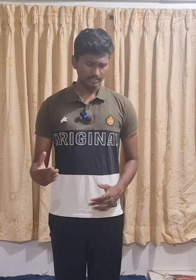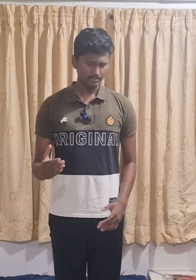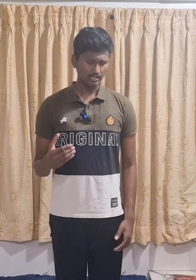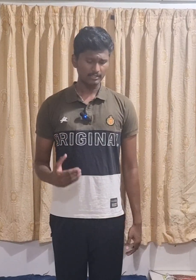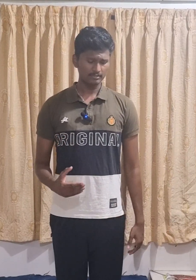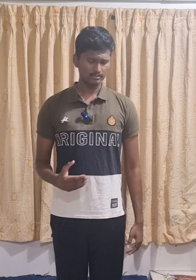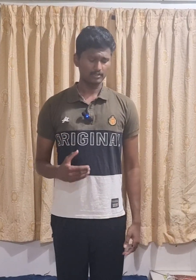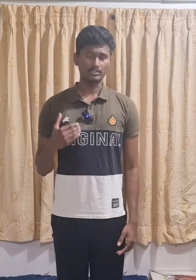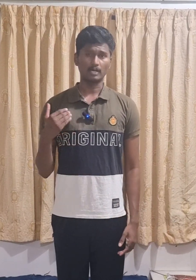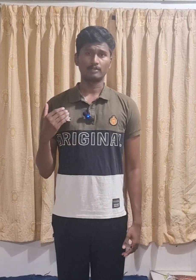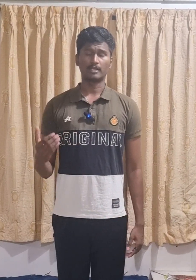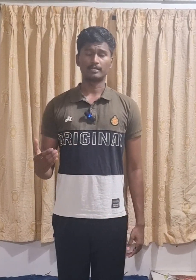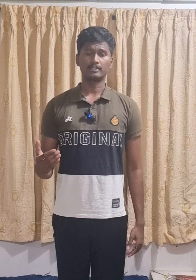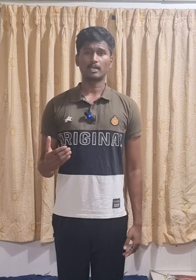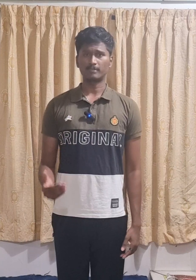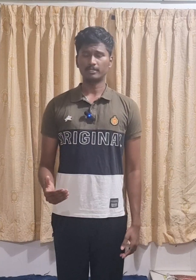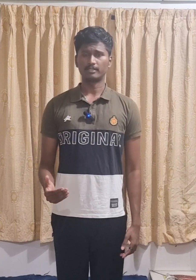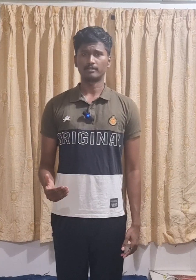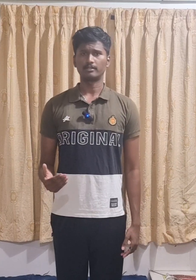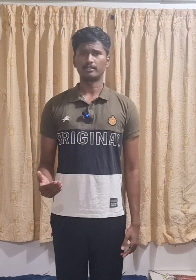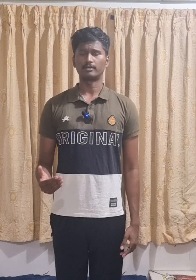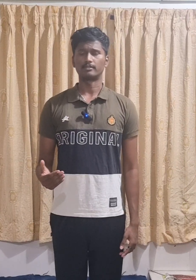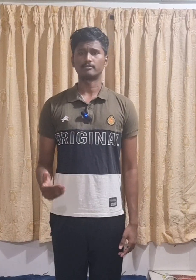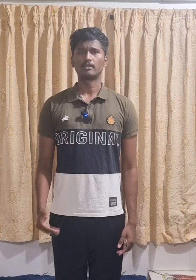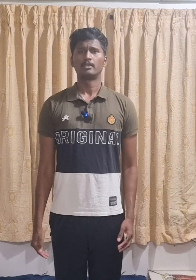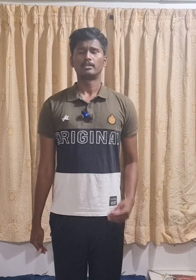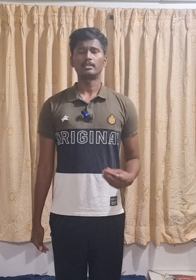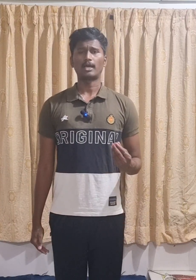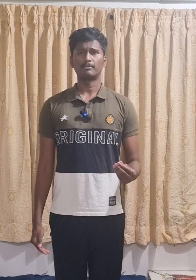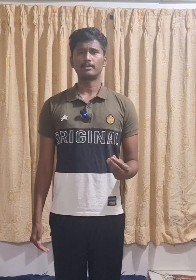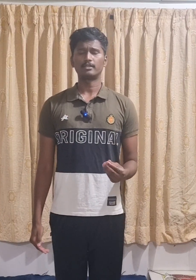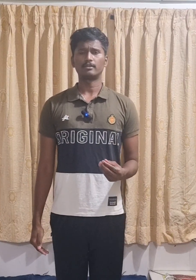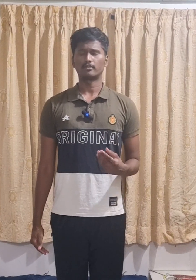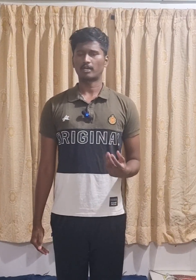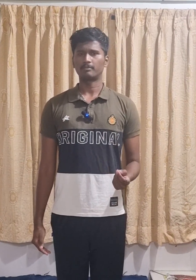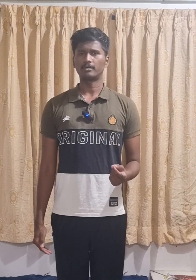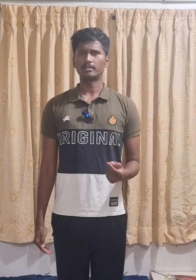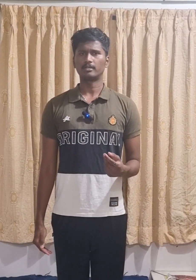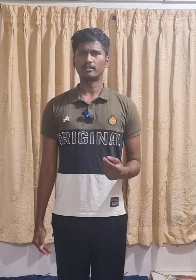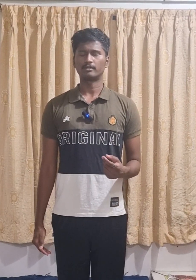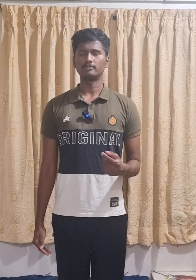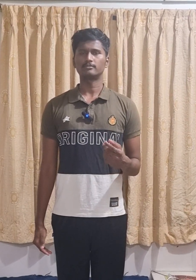that is that is hybrid inheritance. In hybrid inheritance,